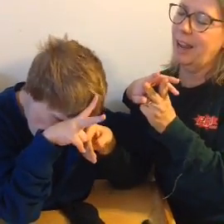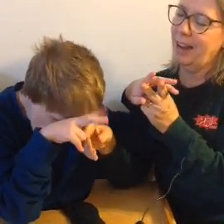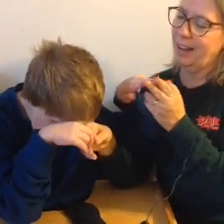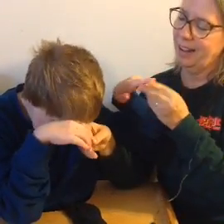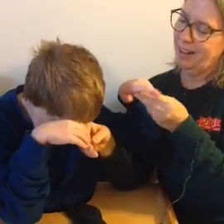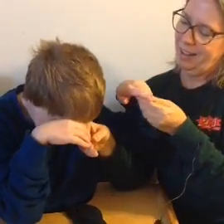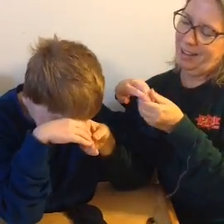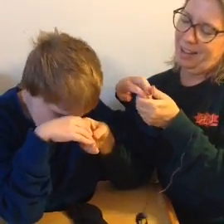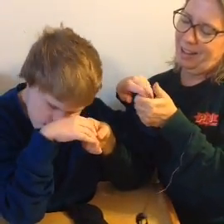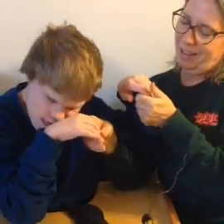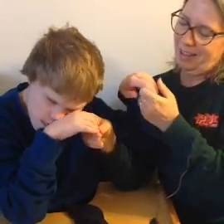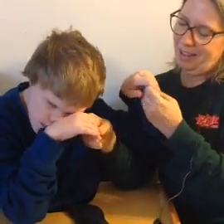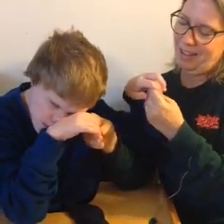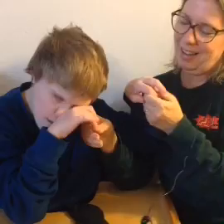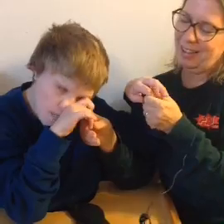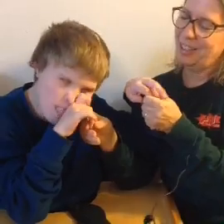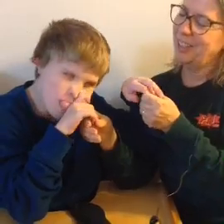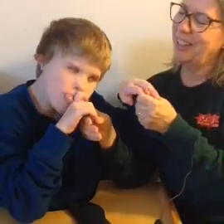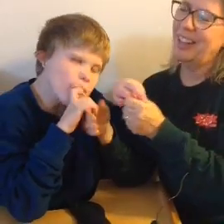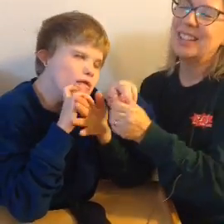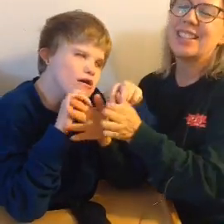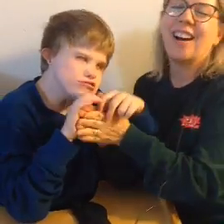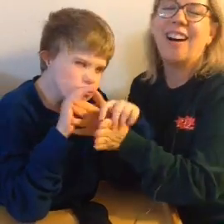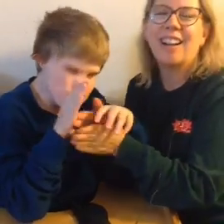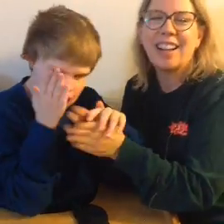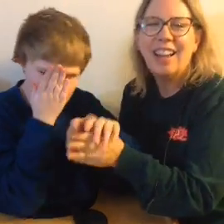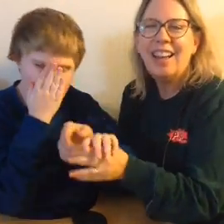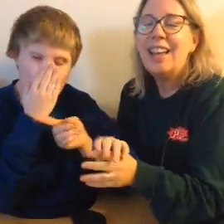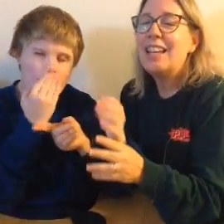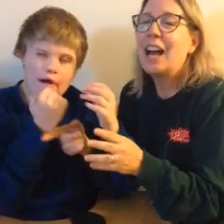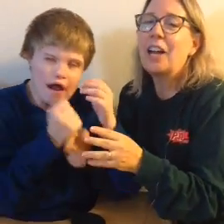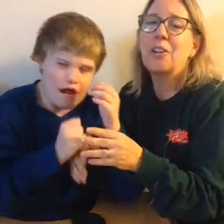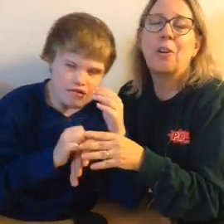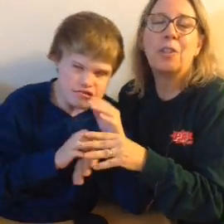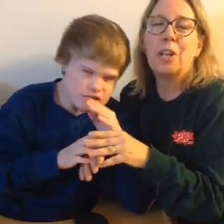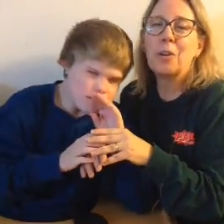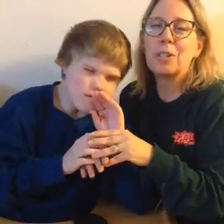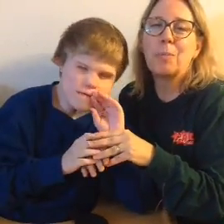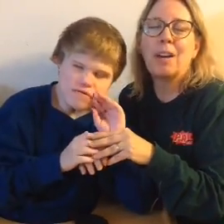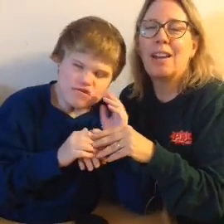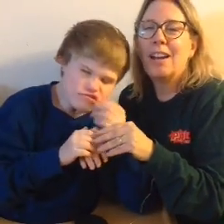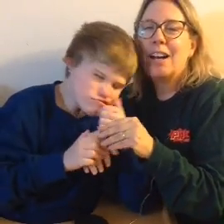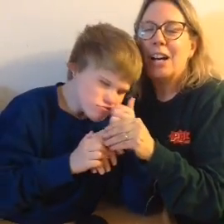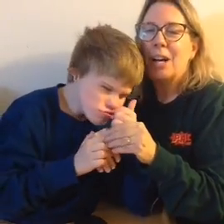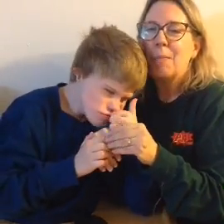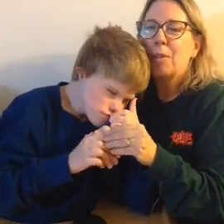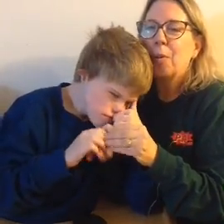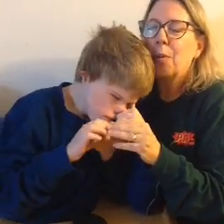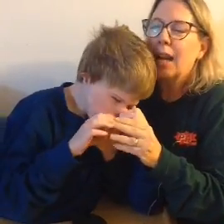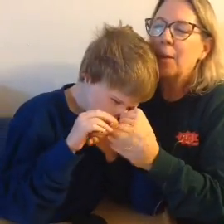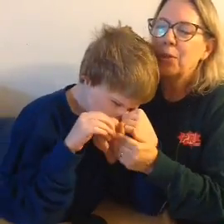S-O-C-K. Good. Sock. Now, I don't know if you noticed, but when I was doing